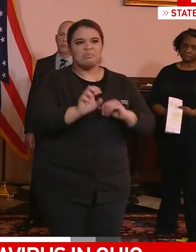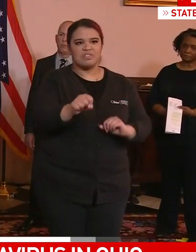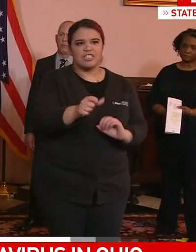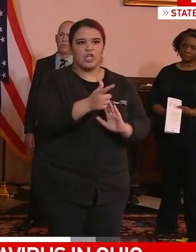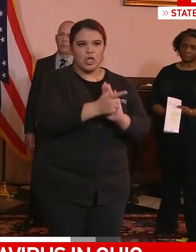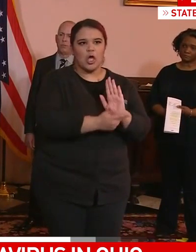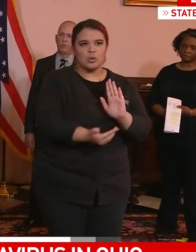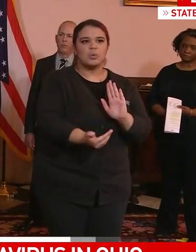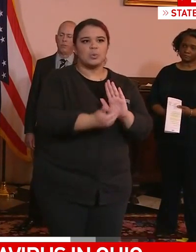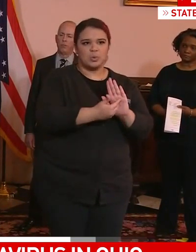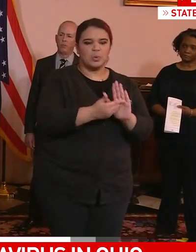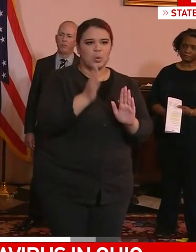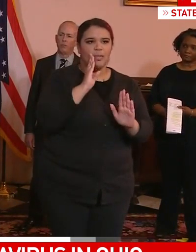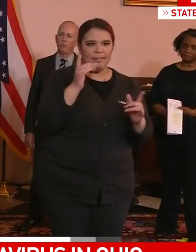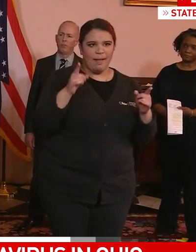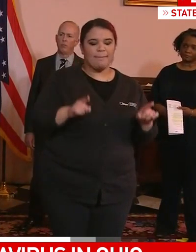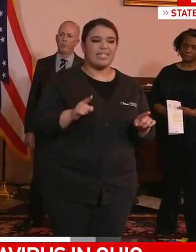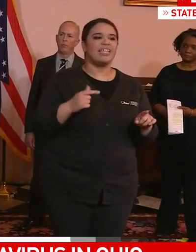We would get an order